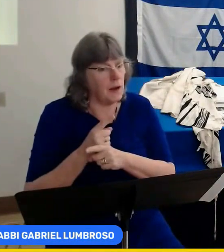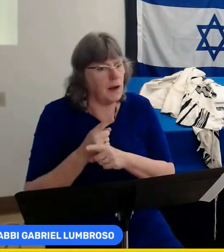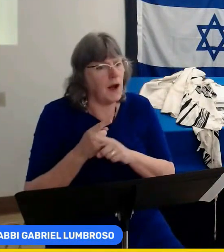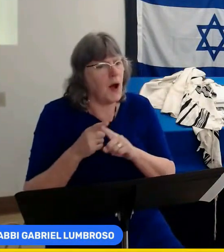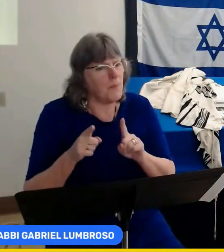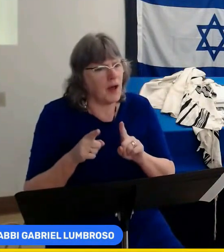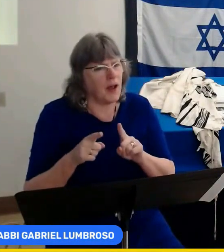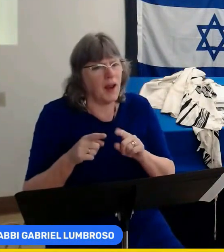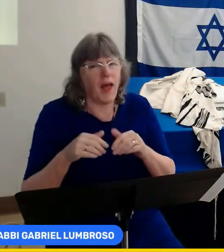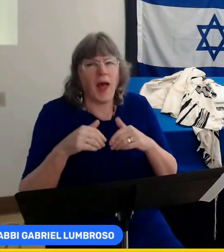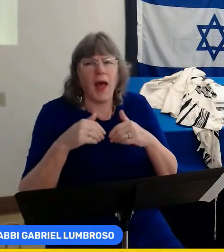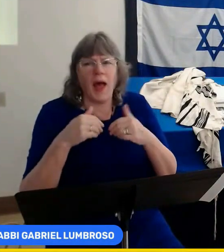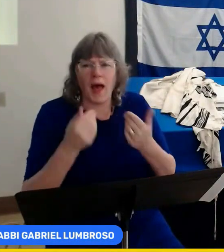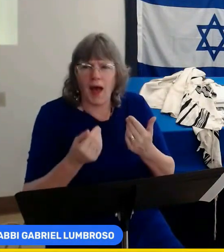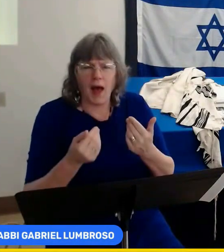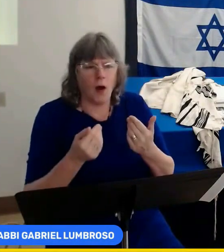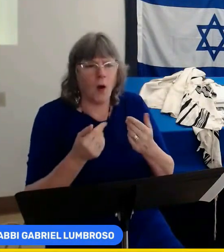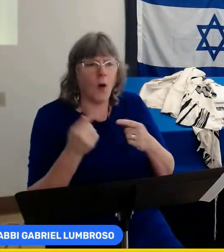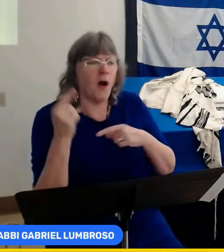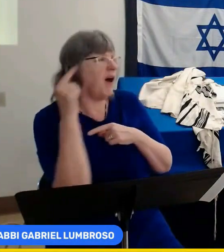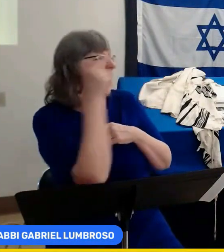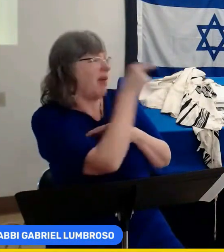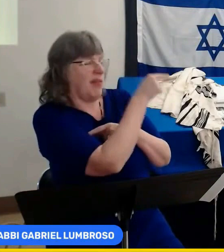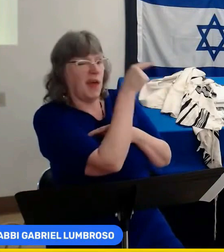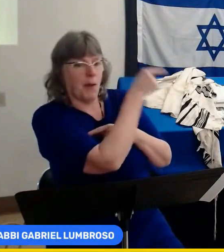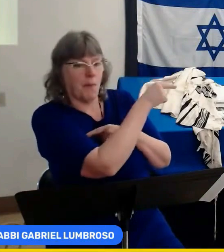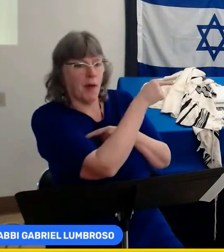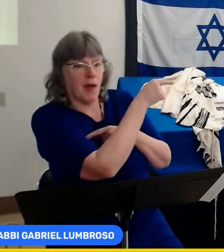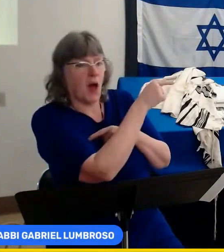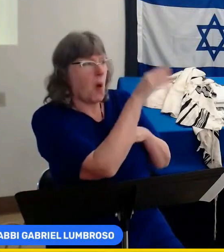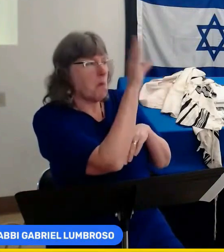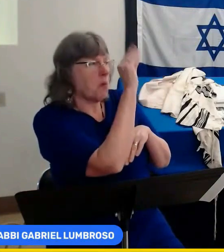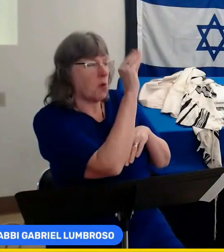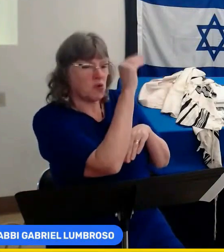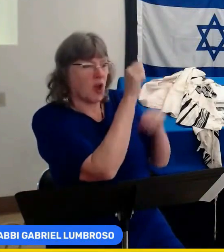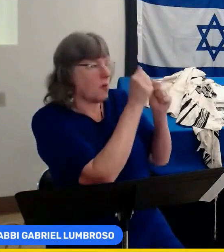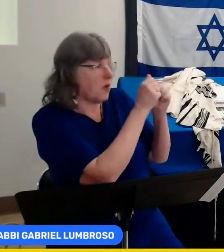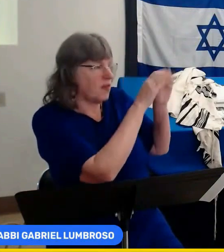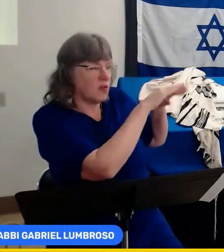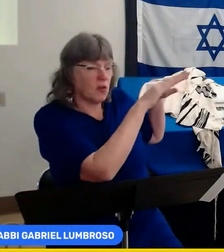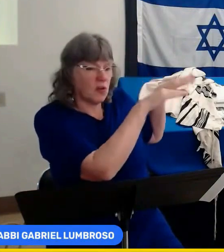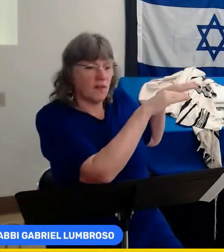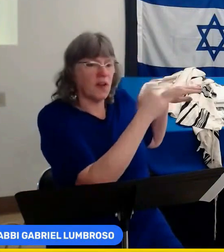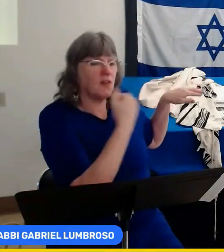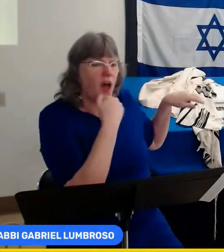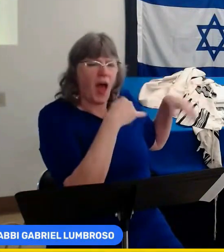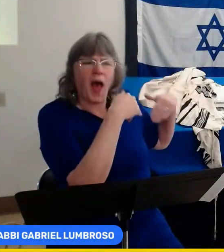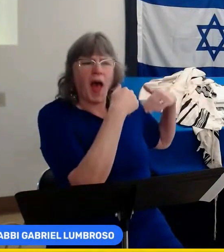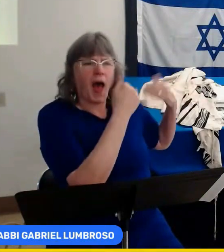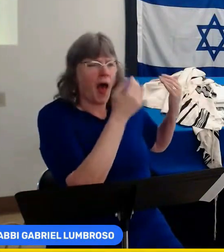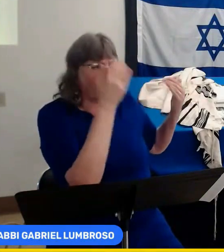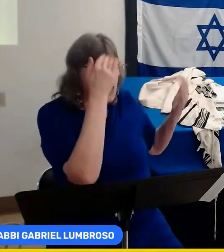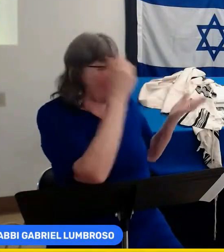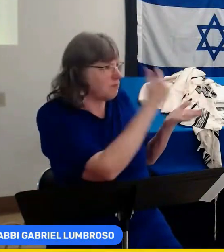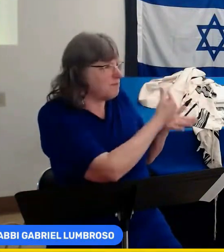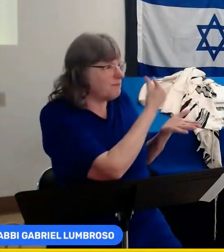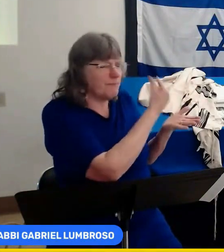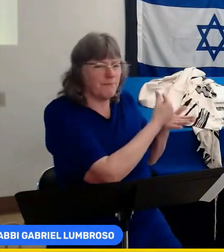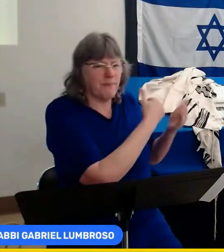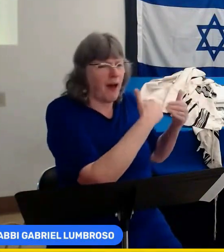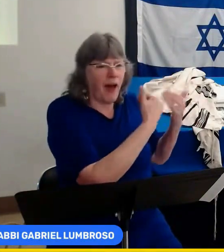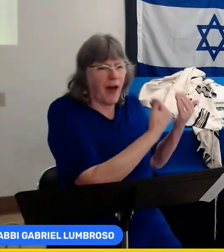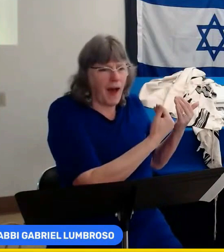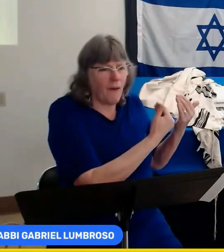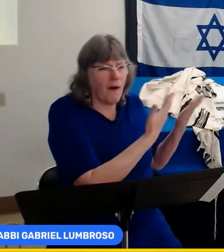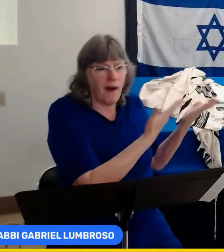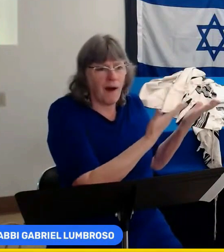Maybe you're right. Yeshua dying on the cross. Good news was proclaimed to us as it was to them. But the message they